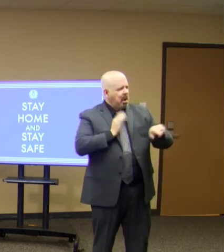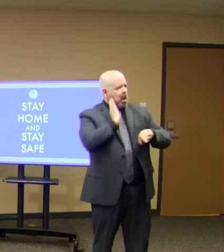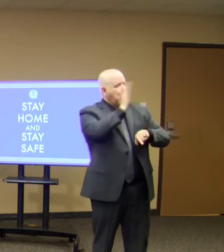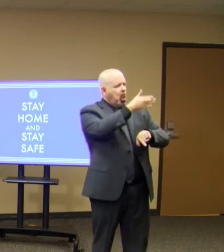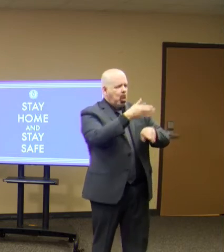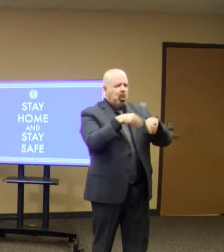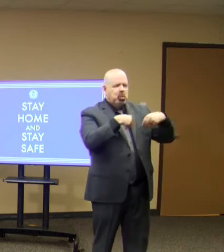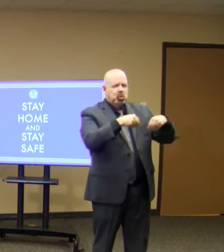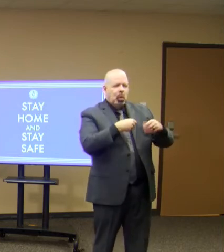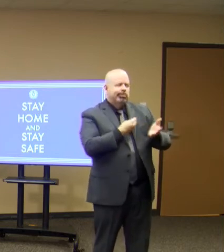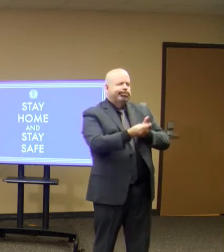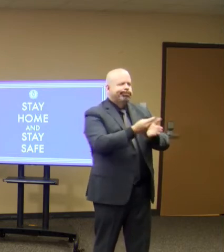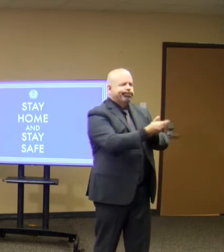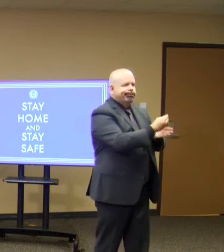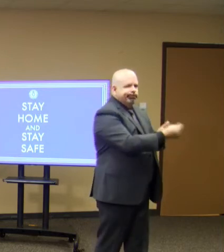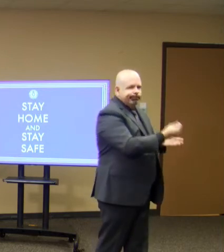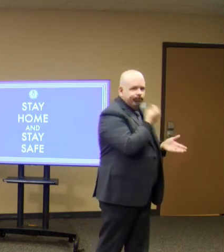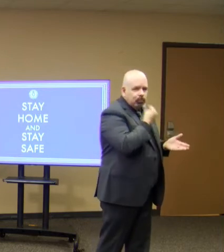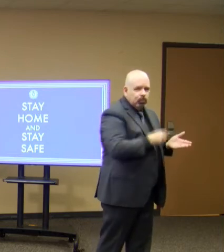If people were,